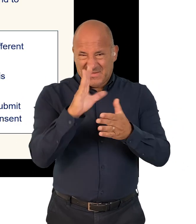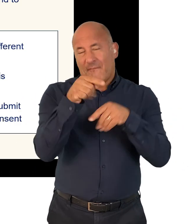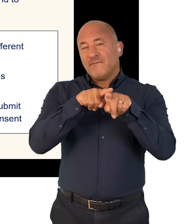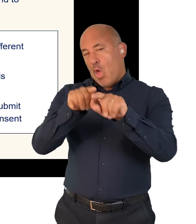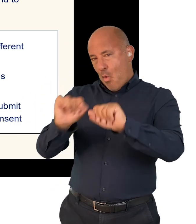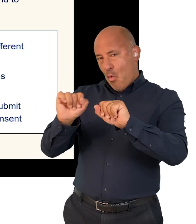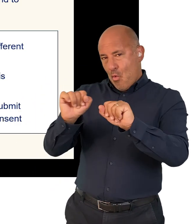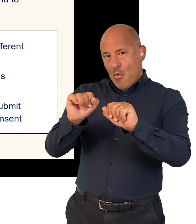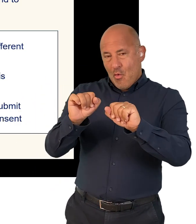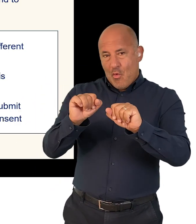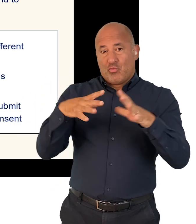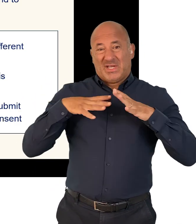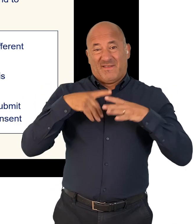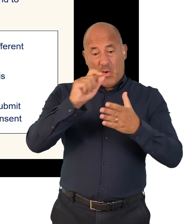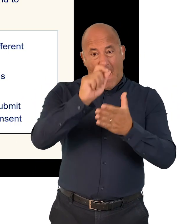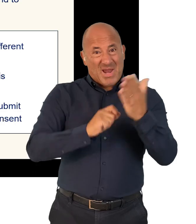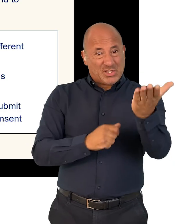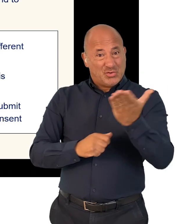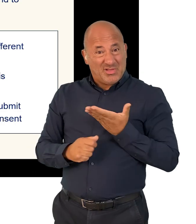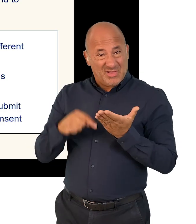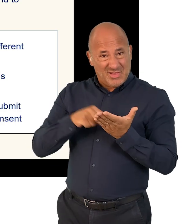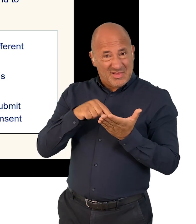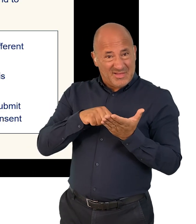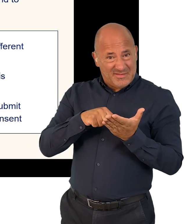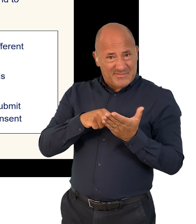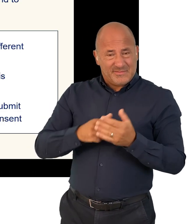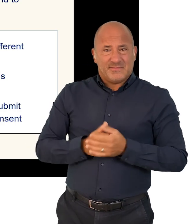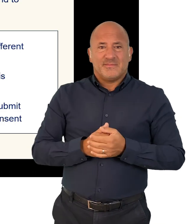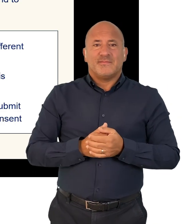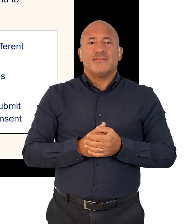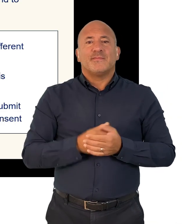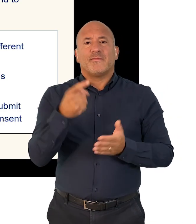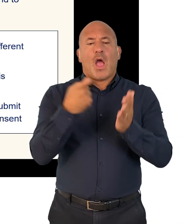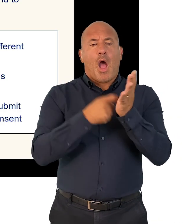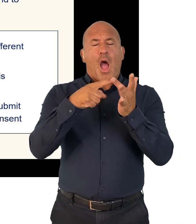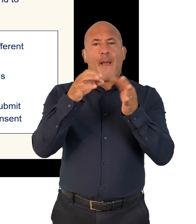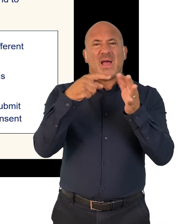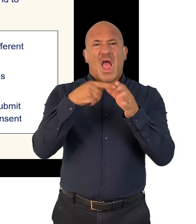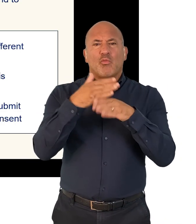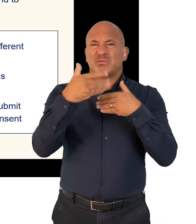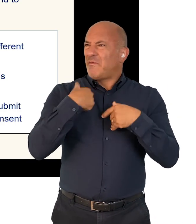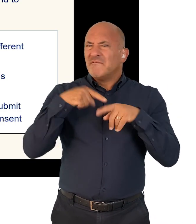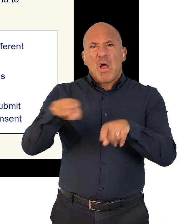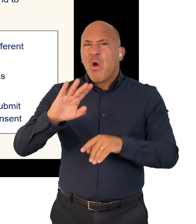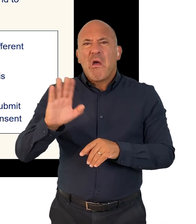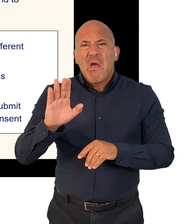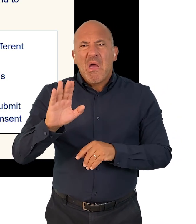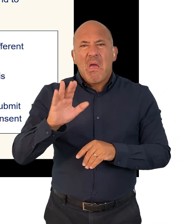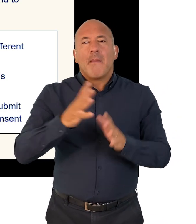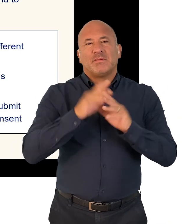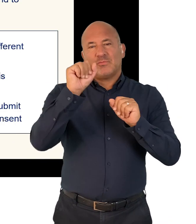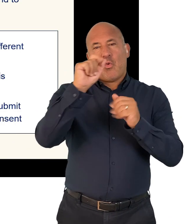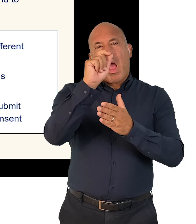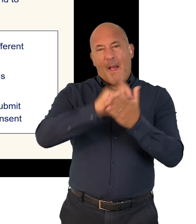3, if you're following the REBA Work stages, by the full application submission. If you are not following the REBA work